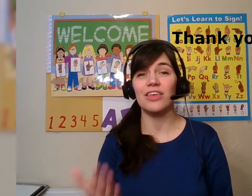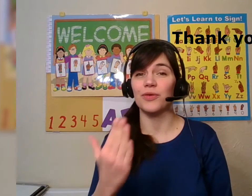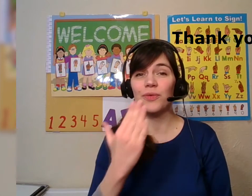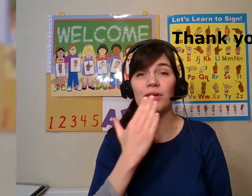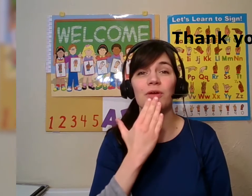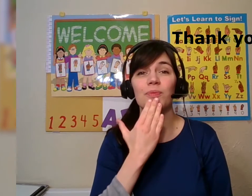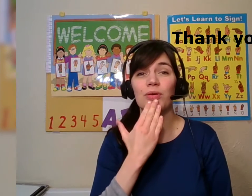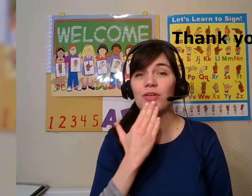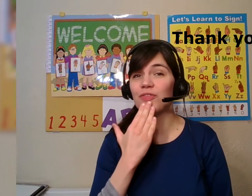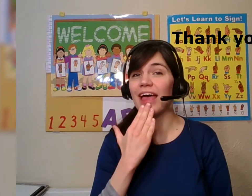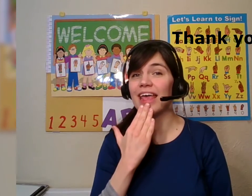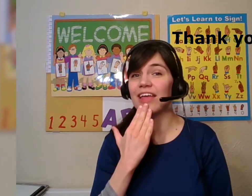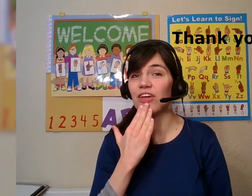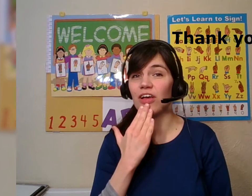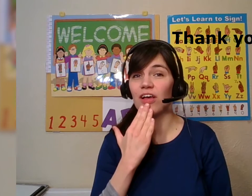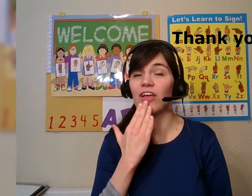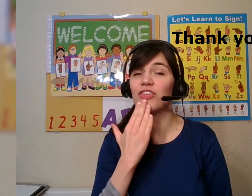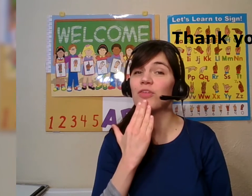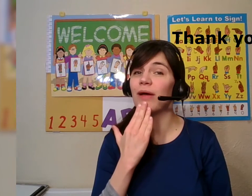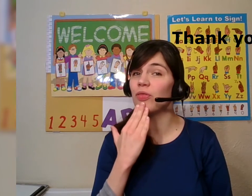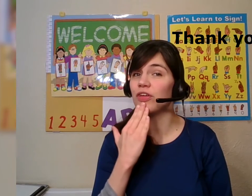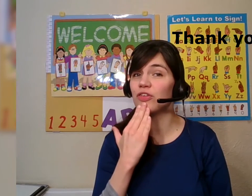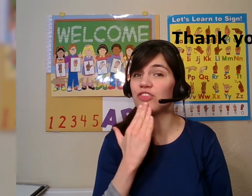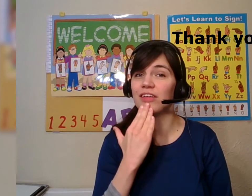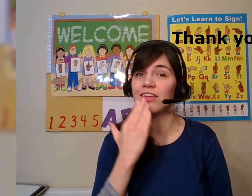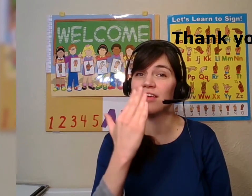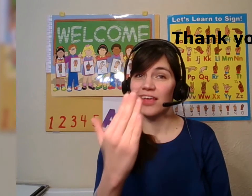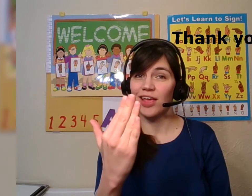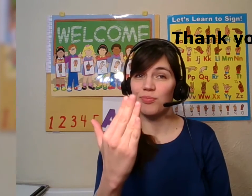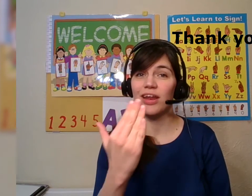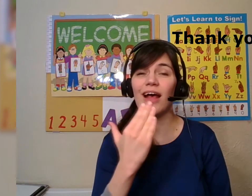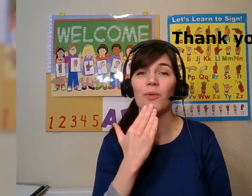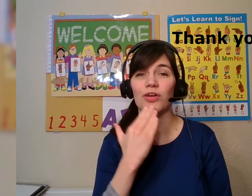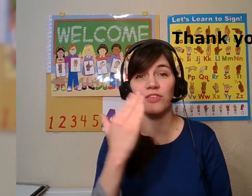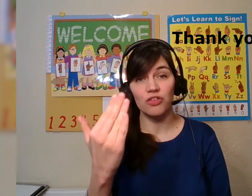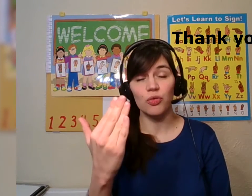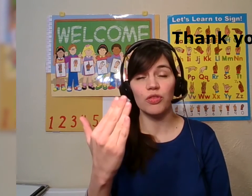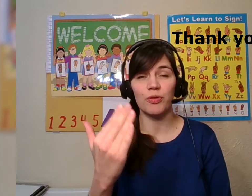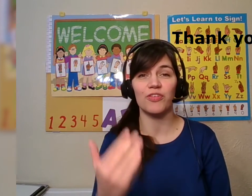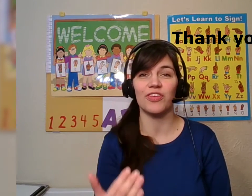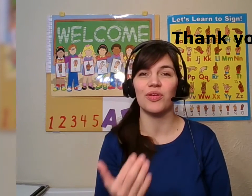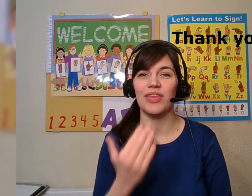you. Put a flat hand under your mouth on your chin and put it outwards toward the person you're